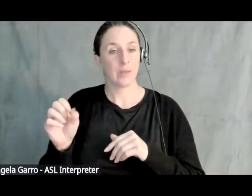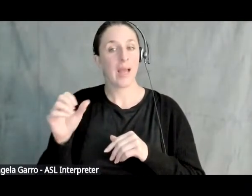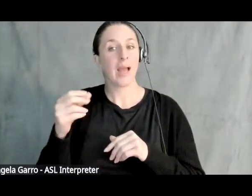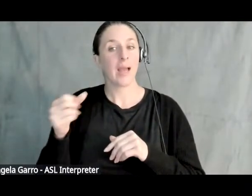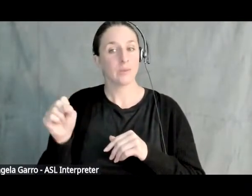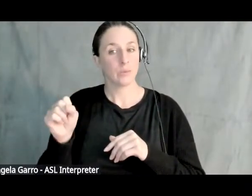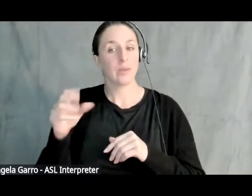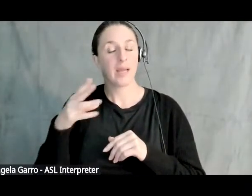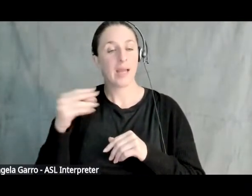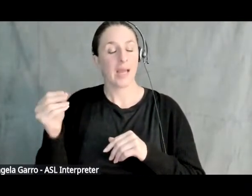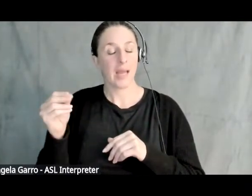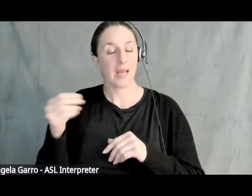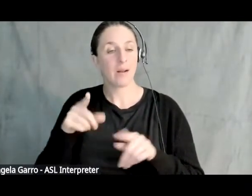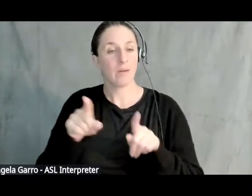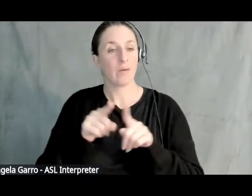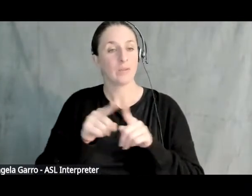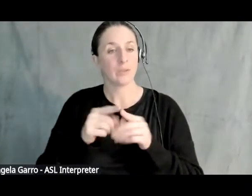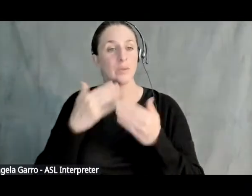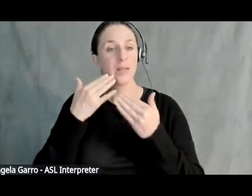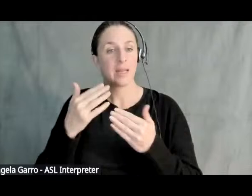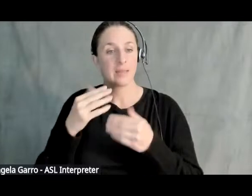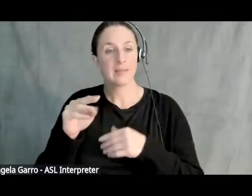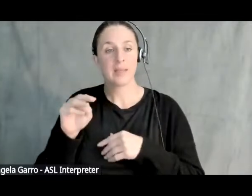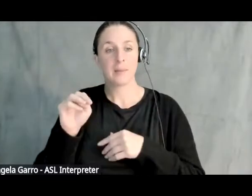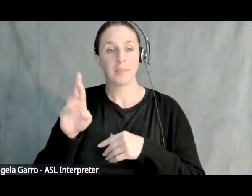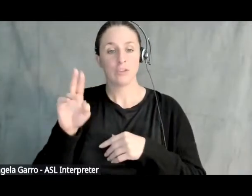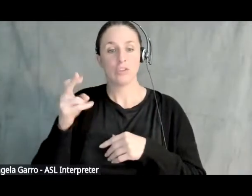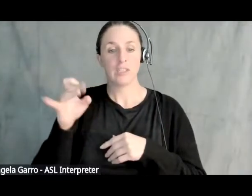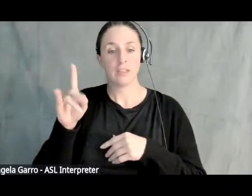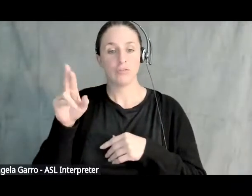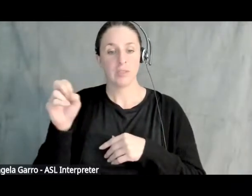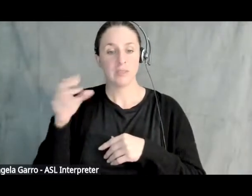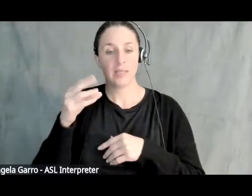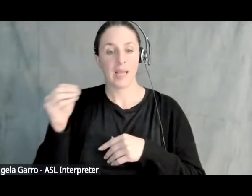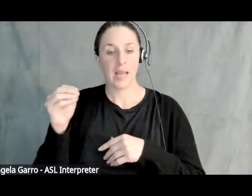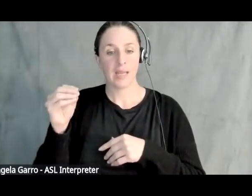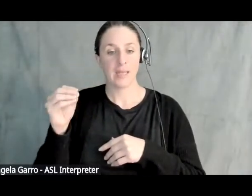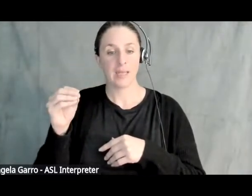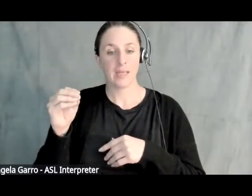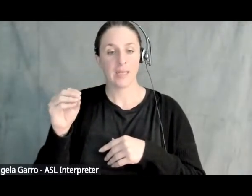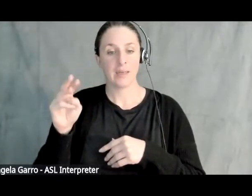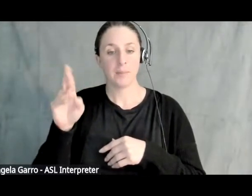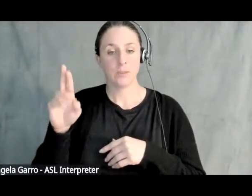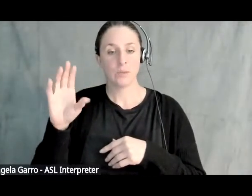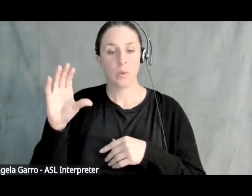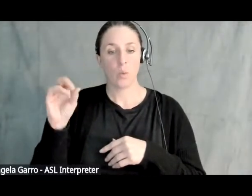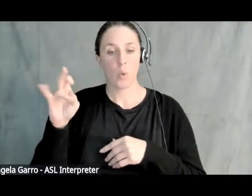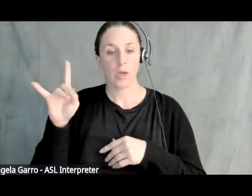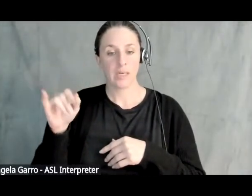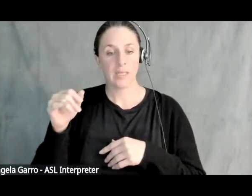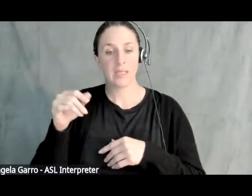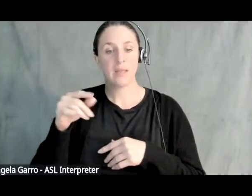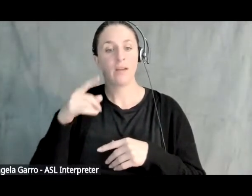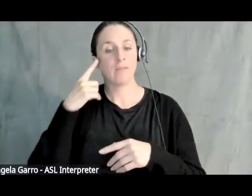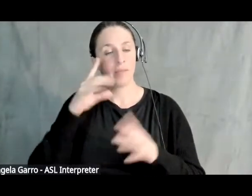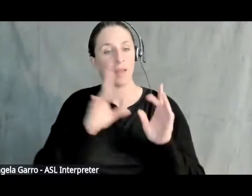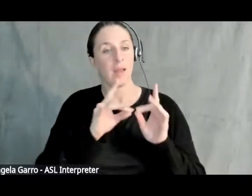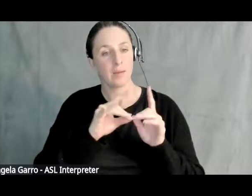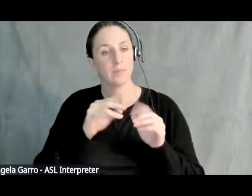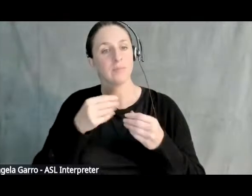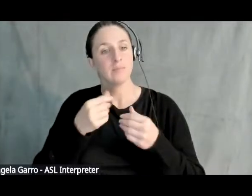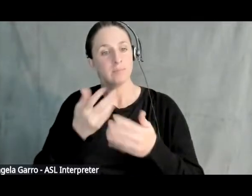want to thank Mr. Childress and Mr. Cordy for their comments that shed light on their perspectives